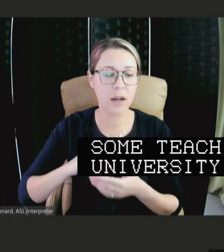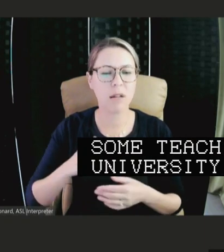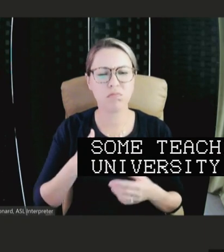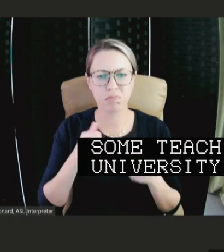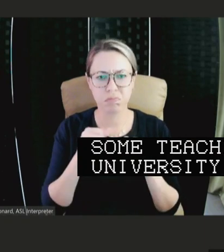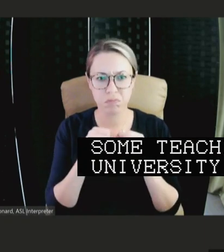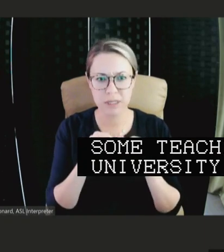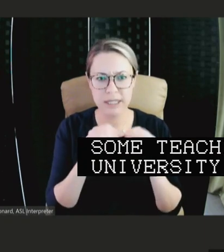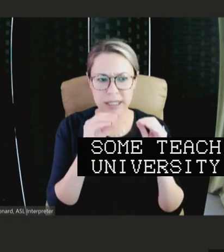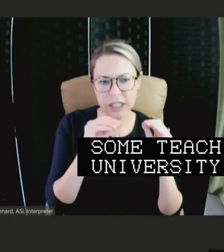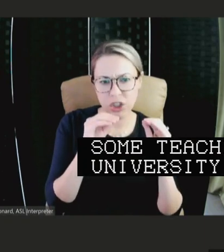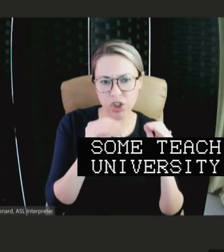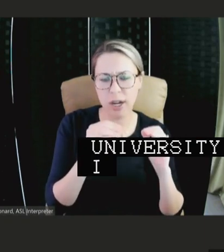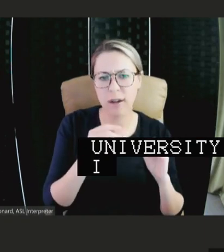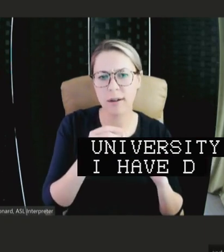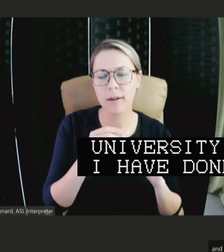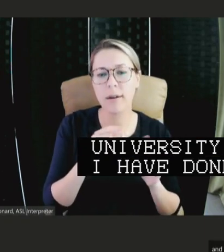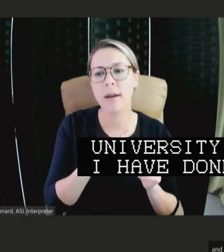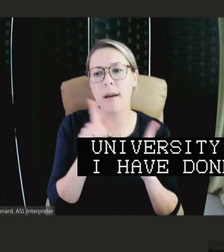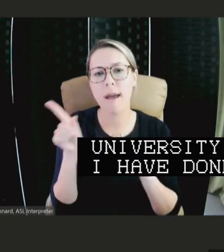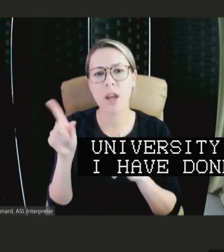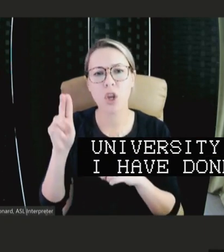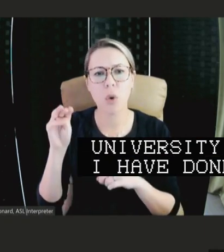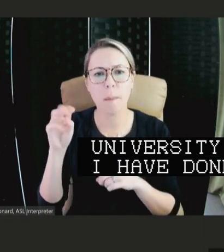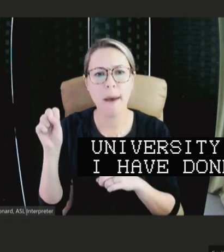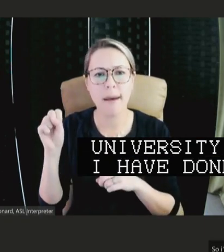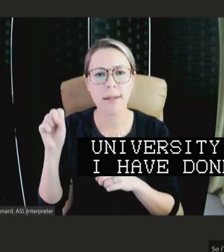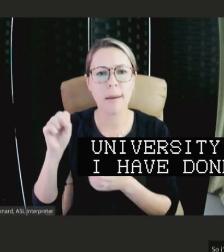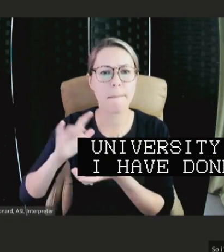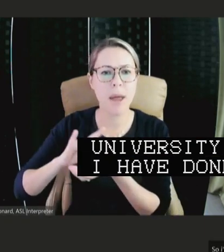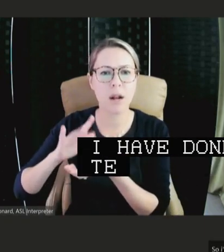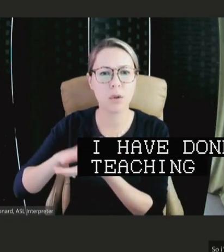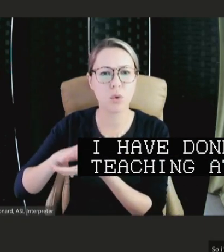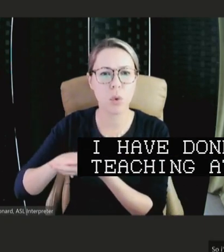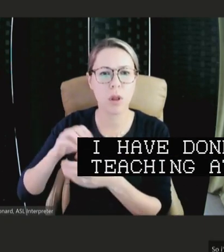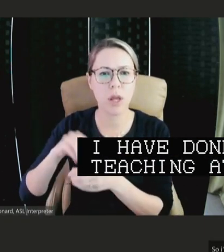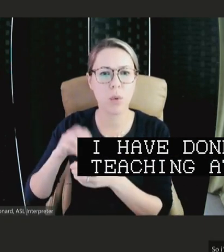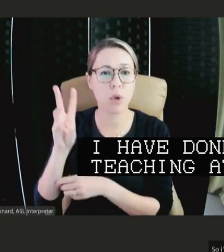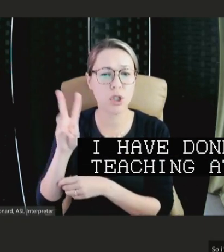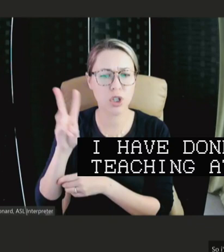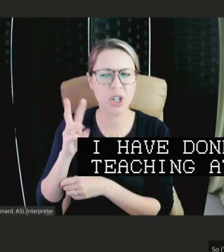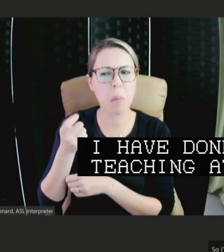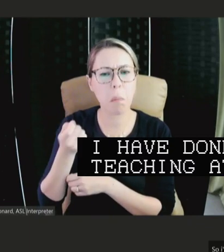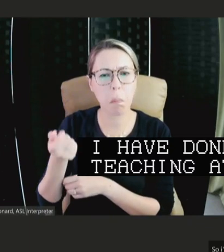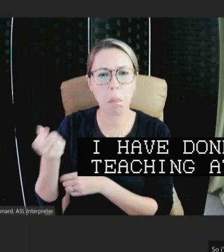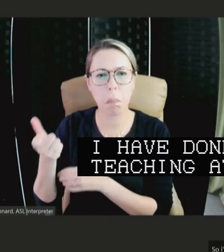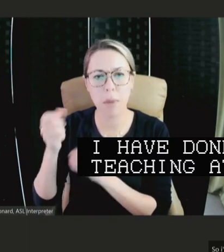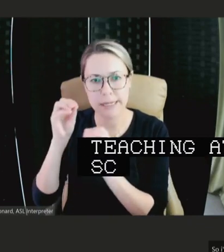bit of spot teaching over at UMass Medical School in Worcester, but